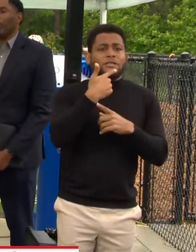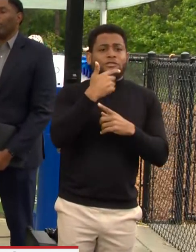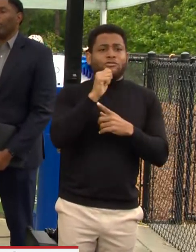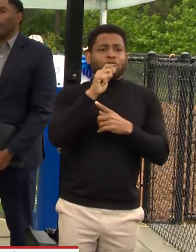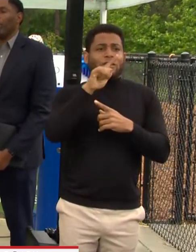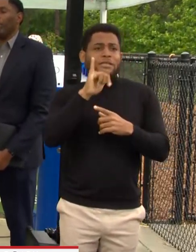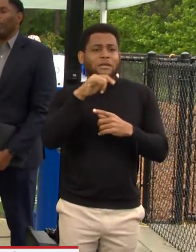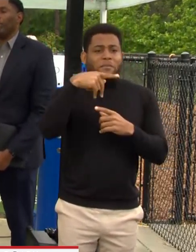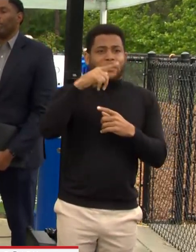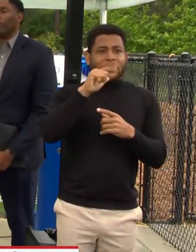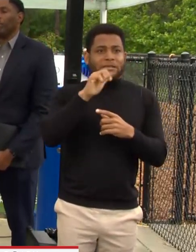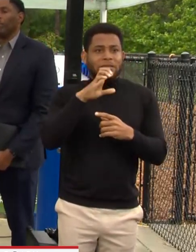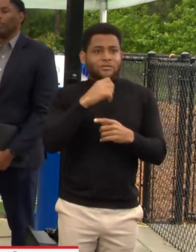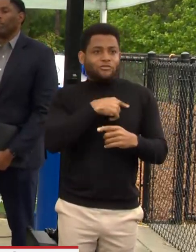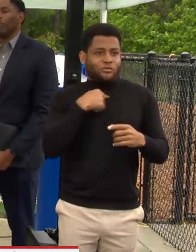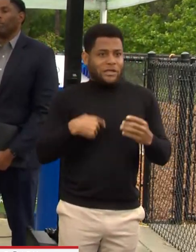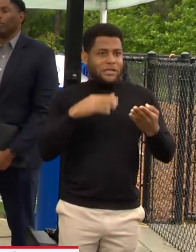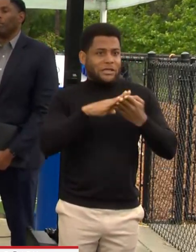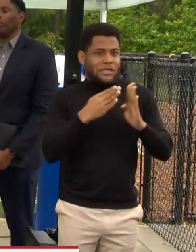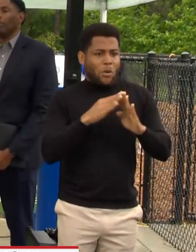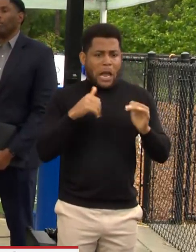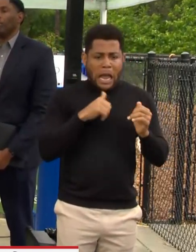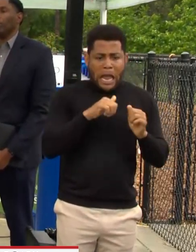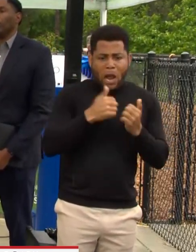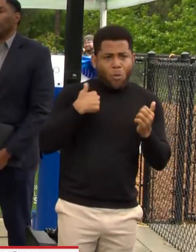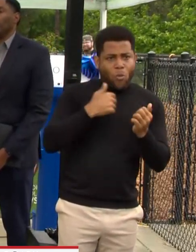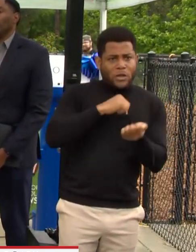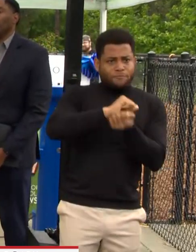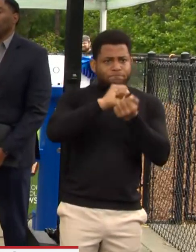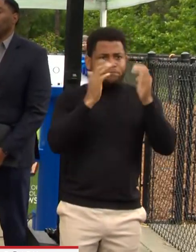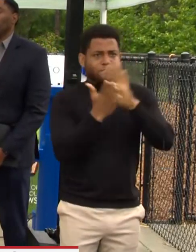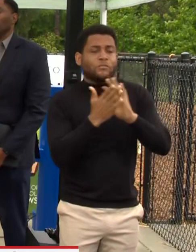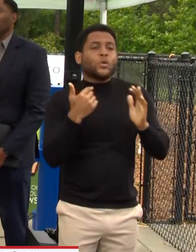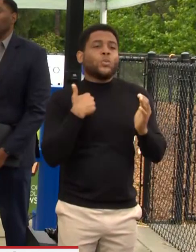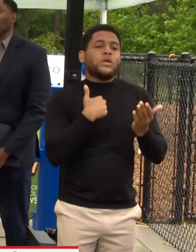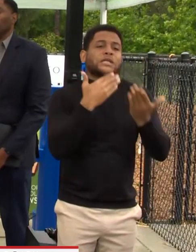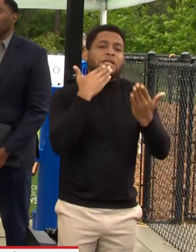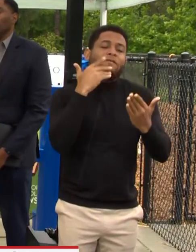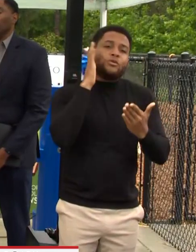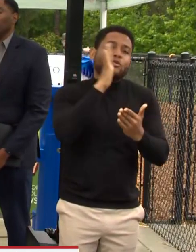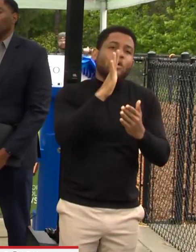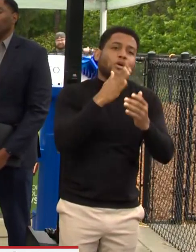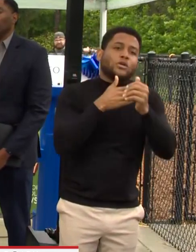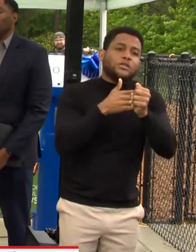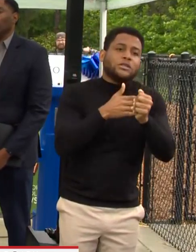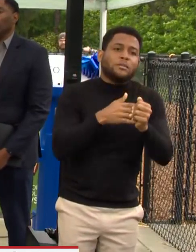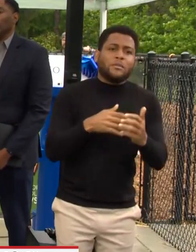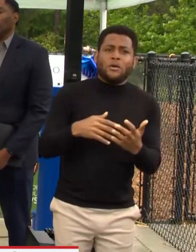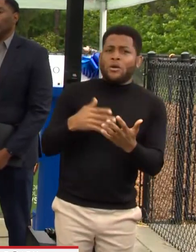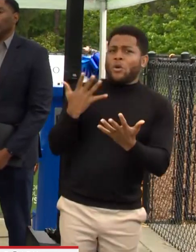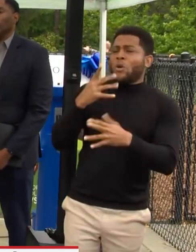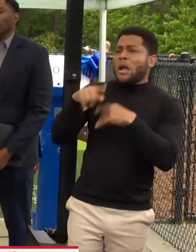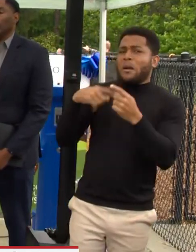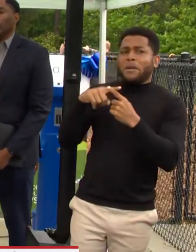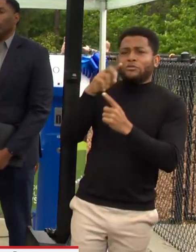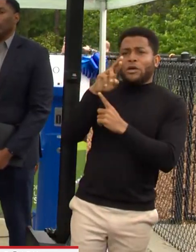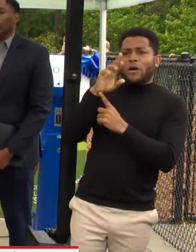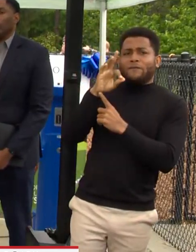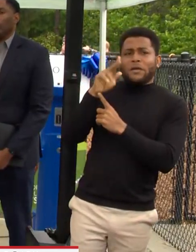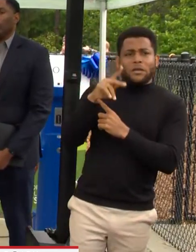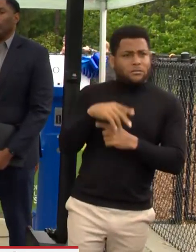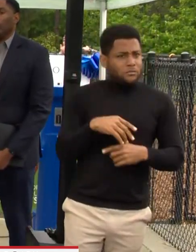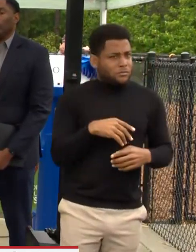very grateful for her leadership. What about it? Are you looking for them to invest in the